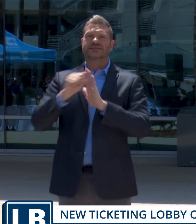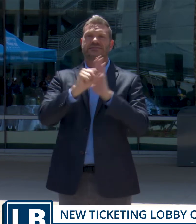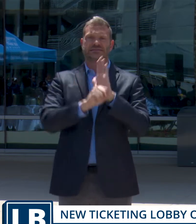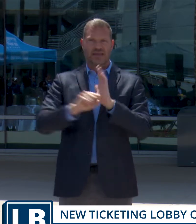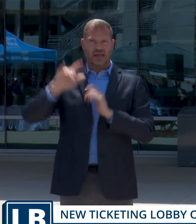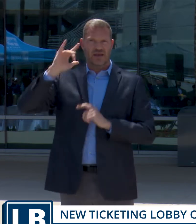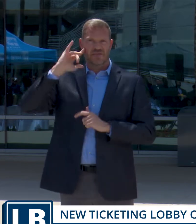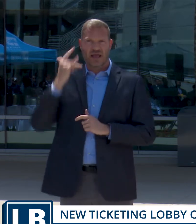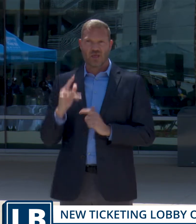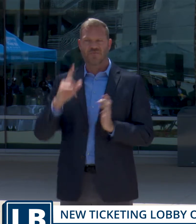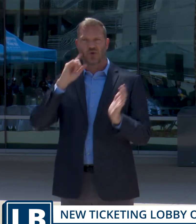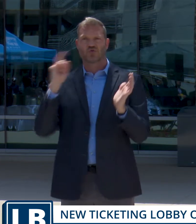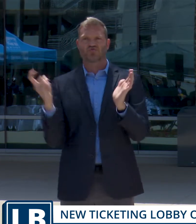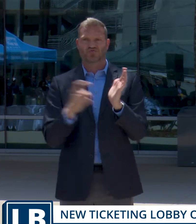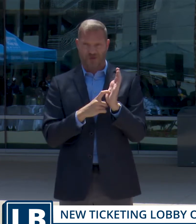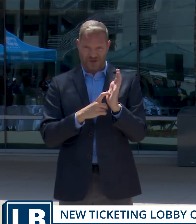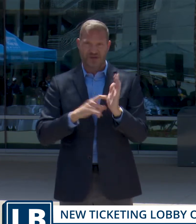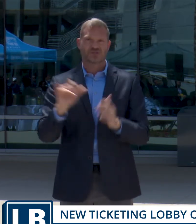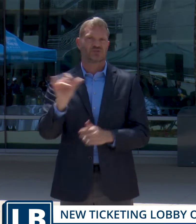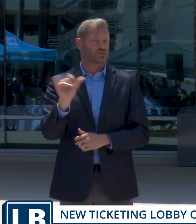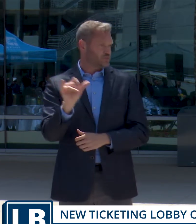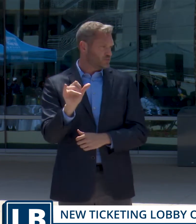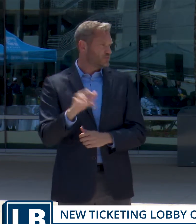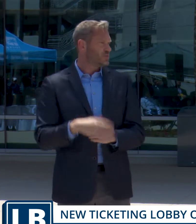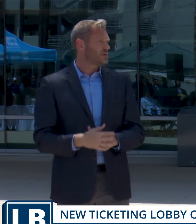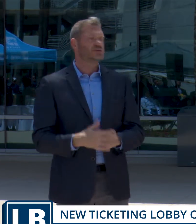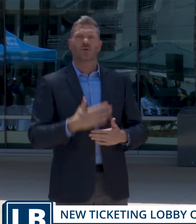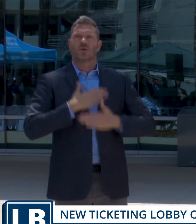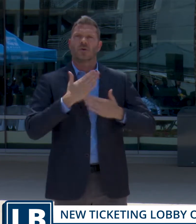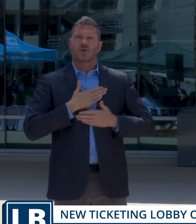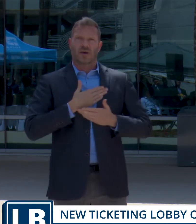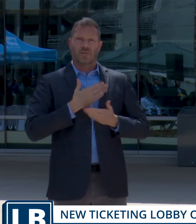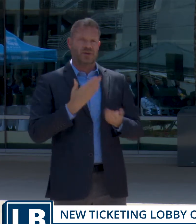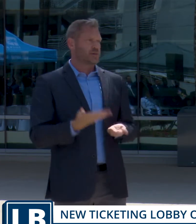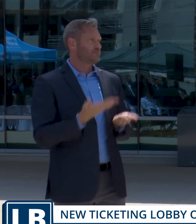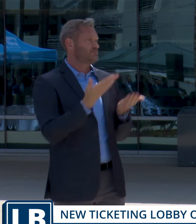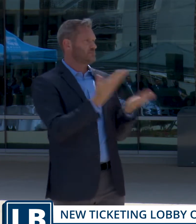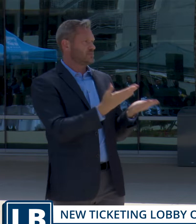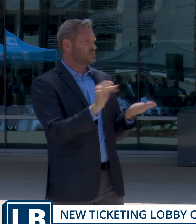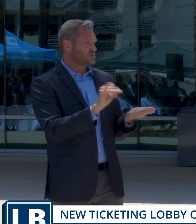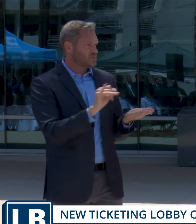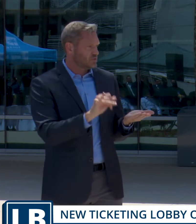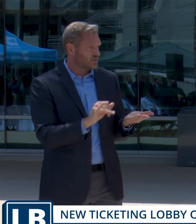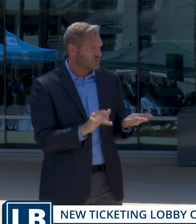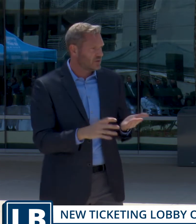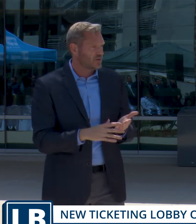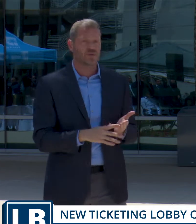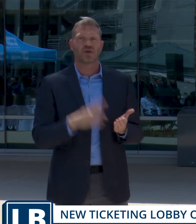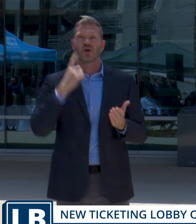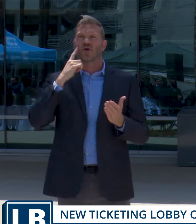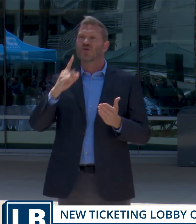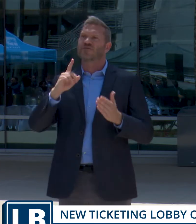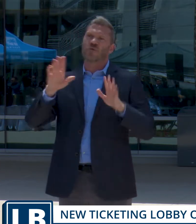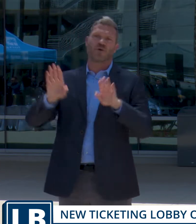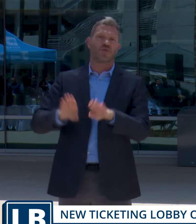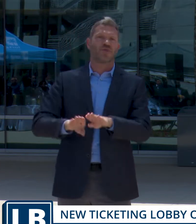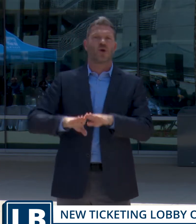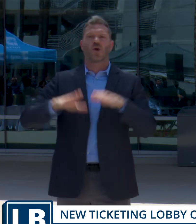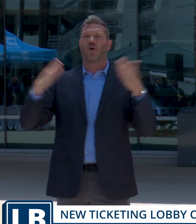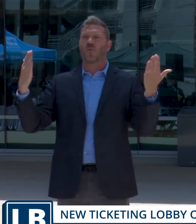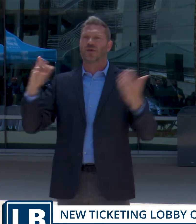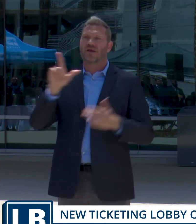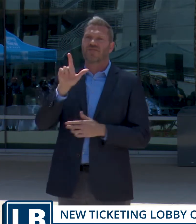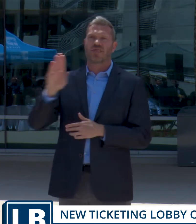certificate of recognition. So we're happy to go ahead and present this as well. And it does read for the grand opening of the Long